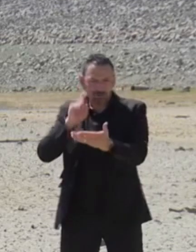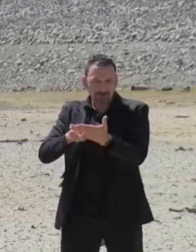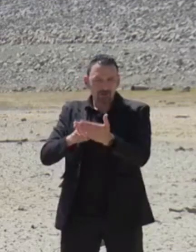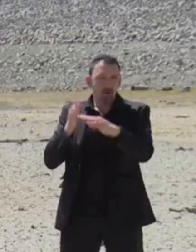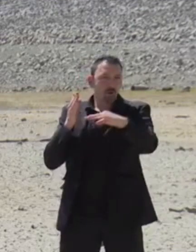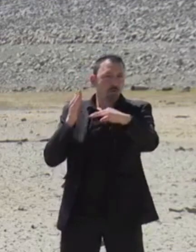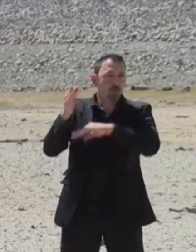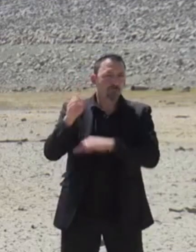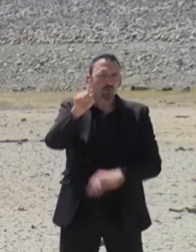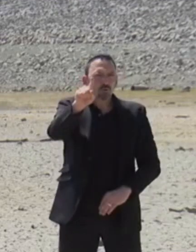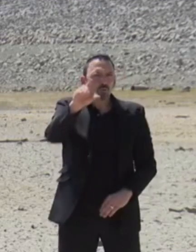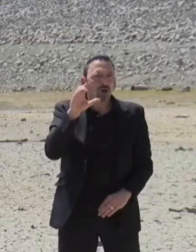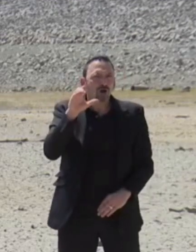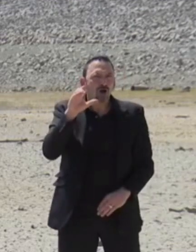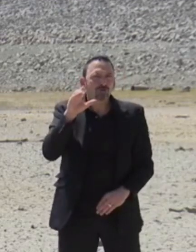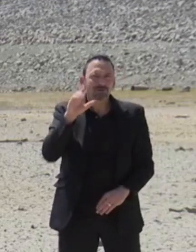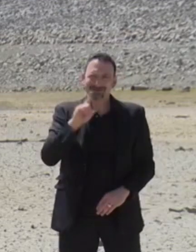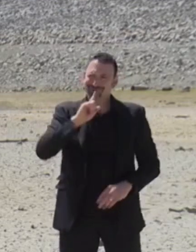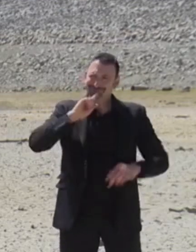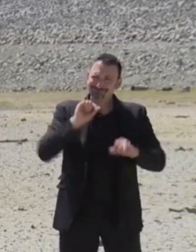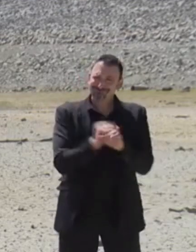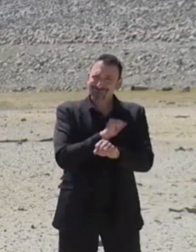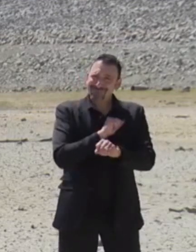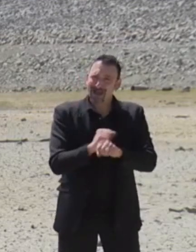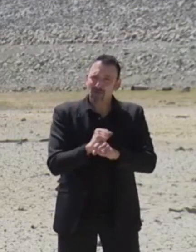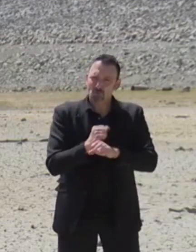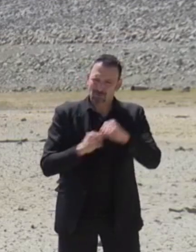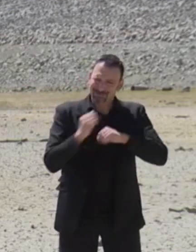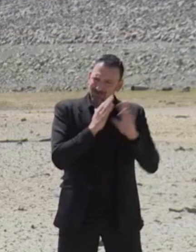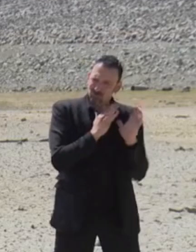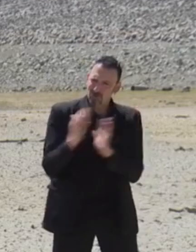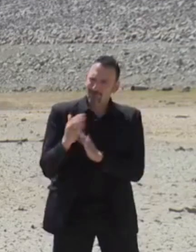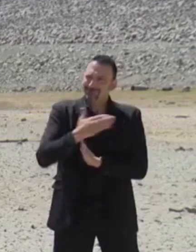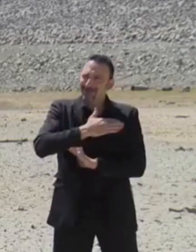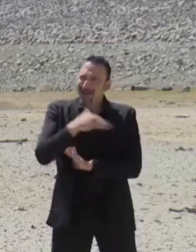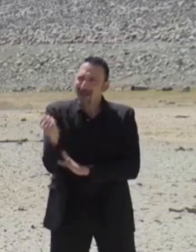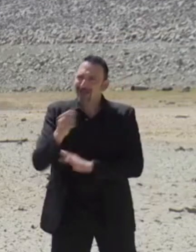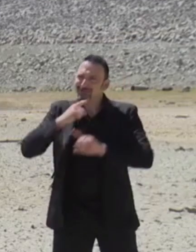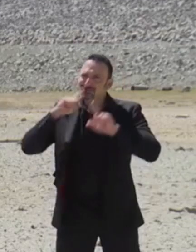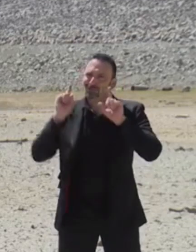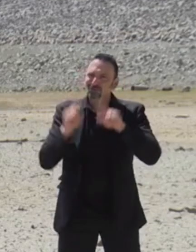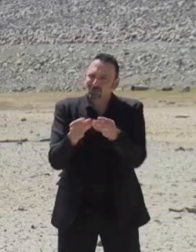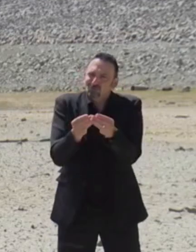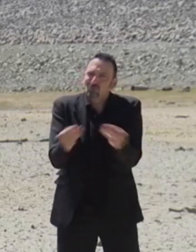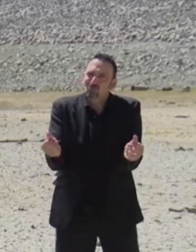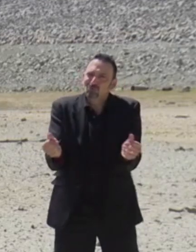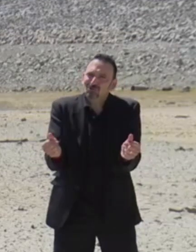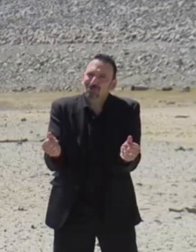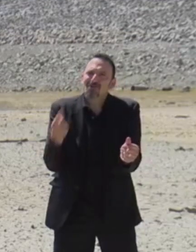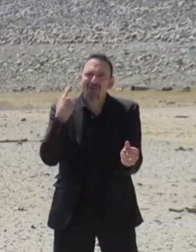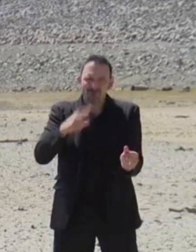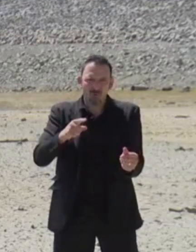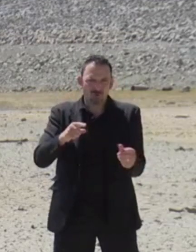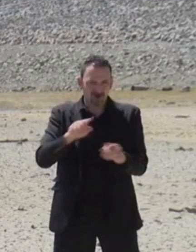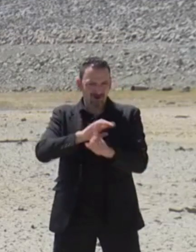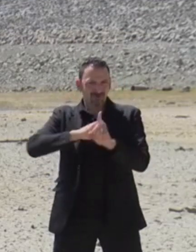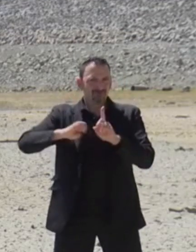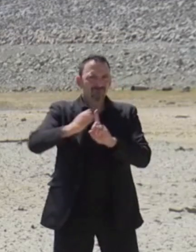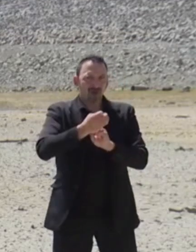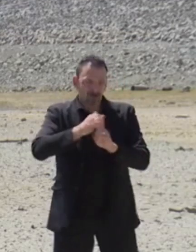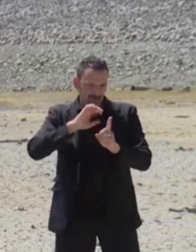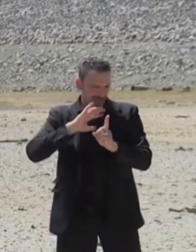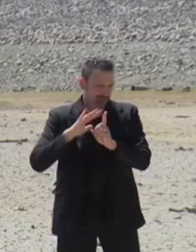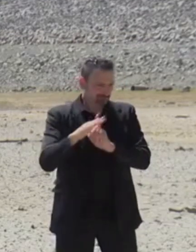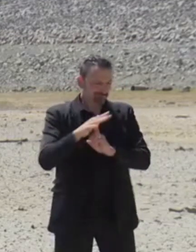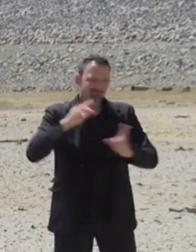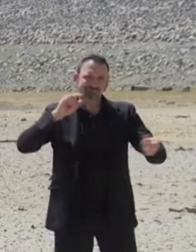specific actionable strategies and solutions to address the needs of a changing environment, address the